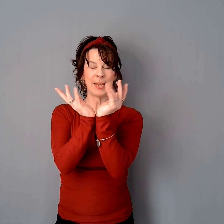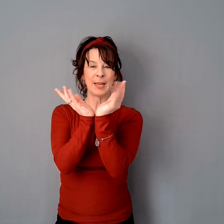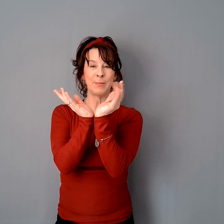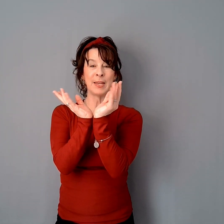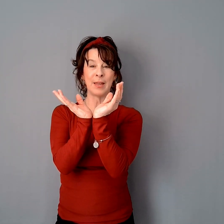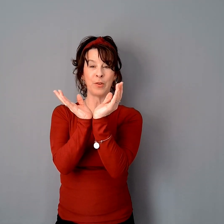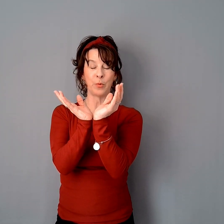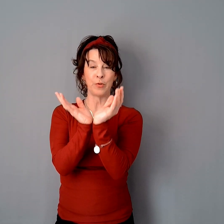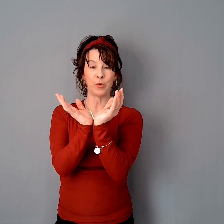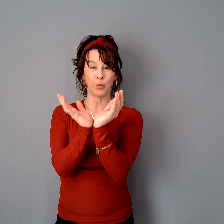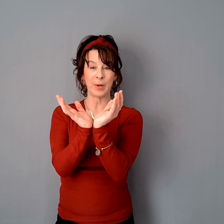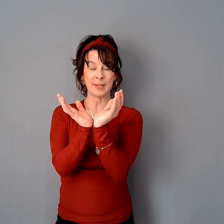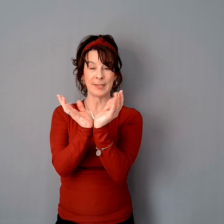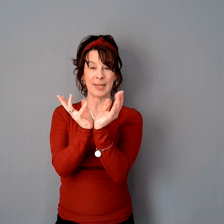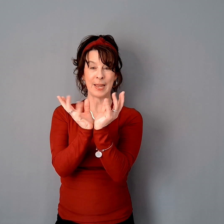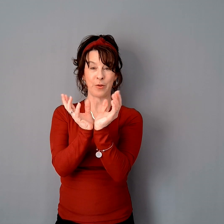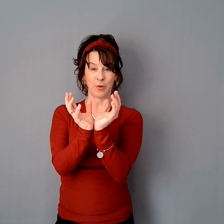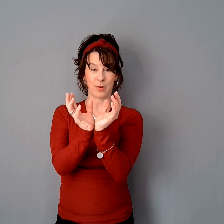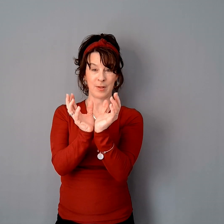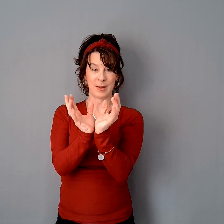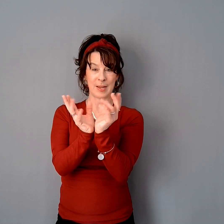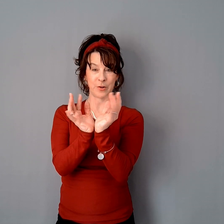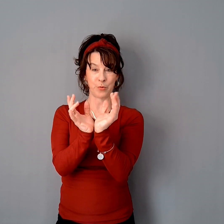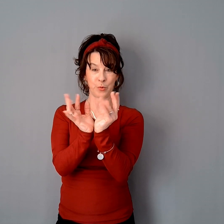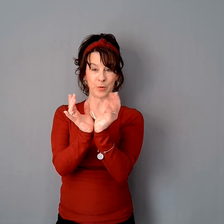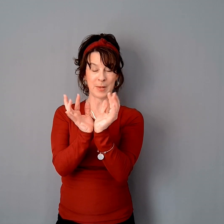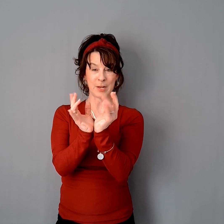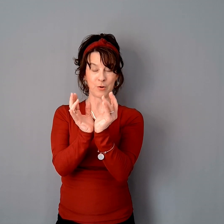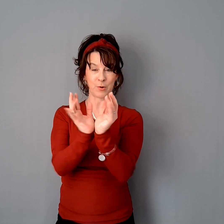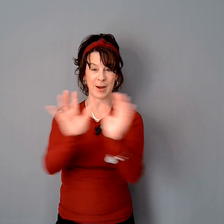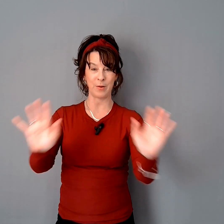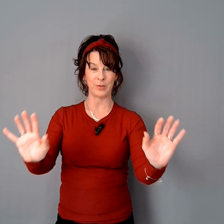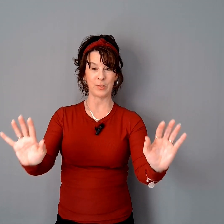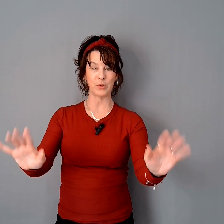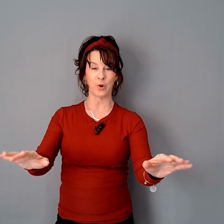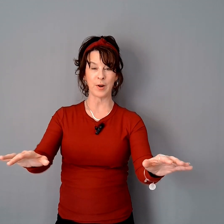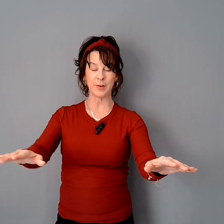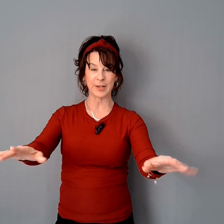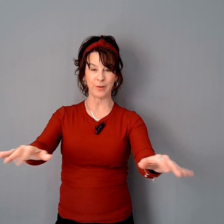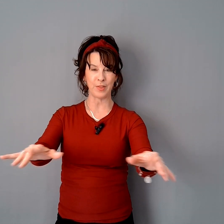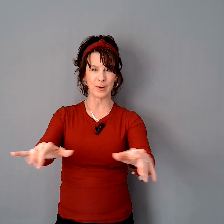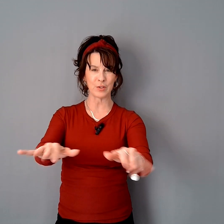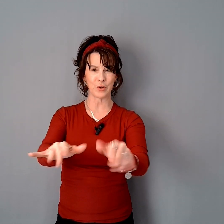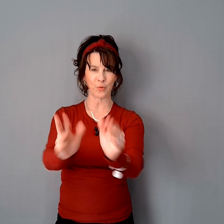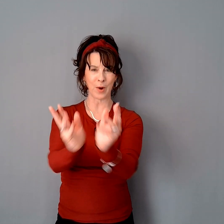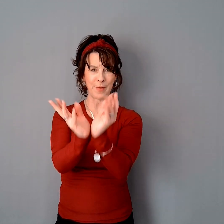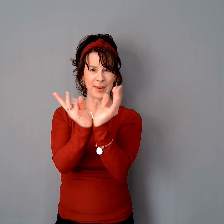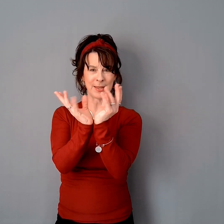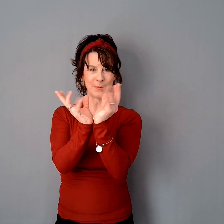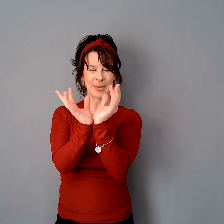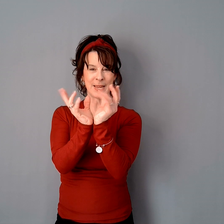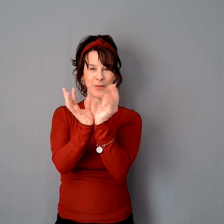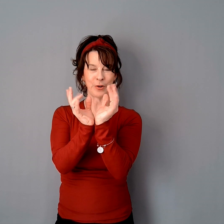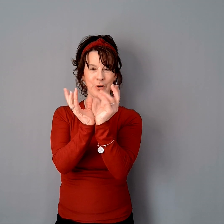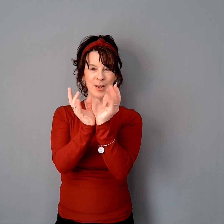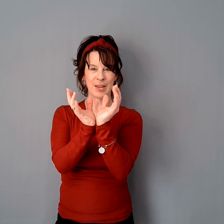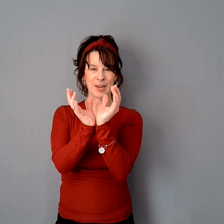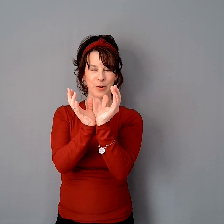come together with your wrists together like a group, like a crowd. So start out here. There's the crowd and they come together in a